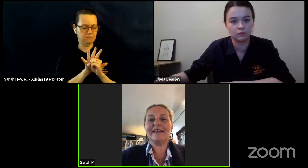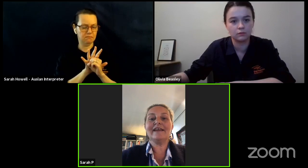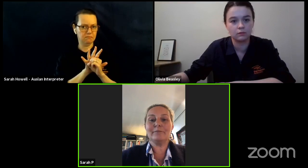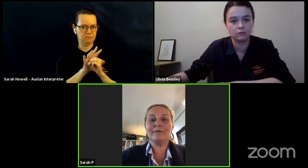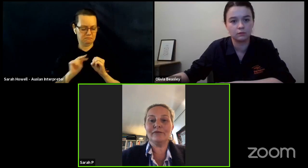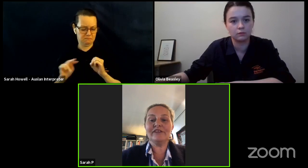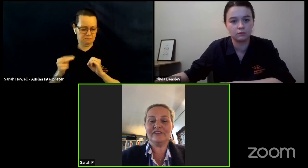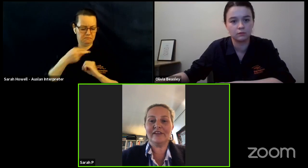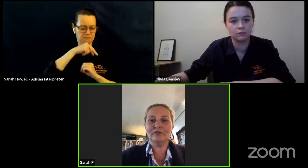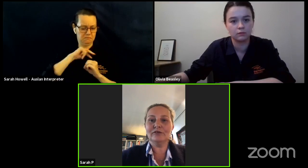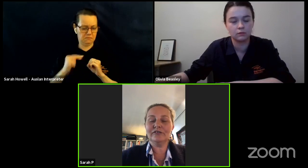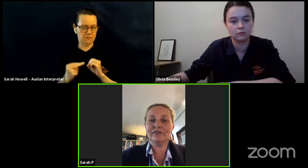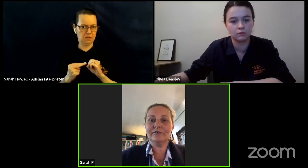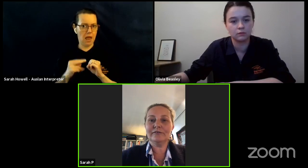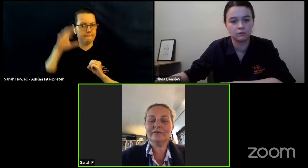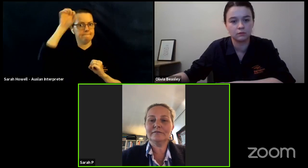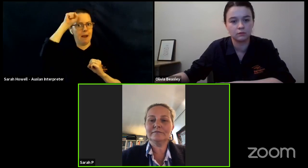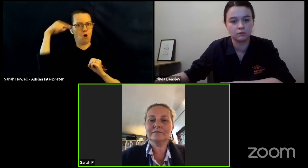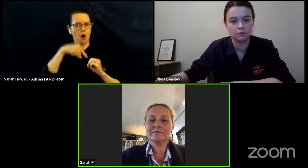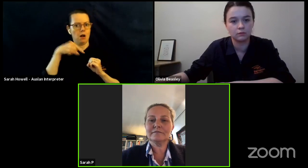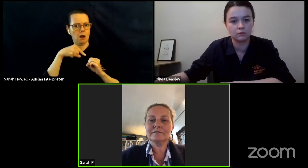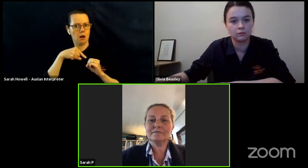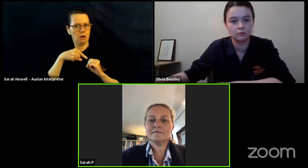and set up memory cells